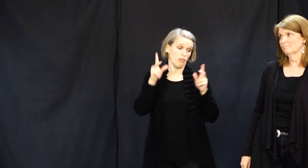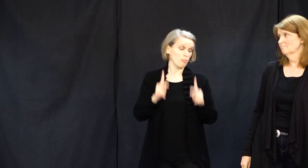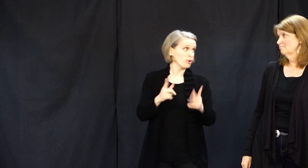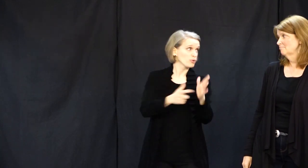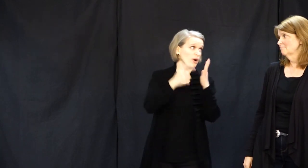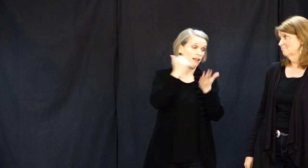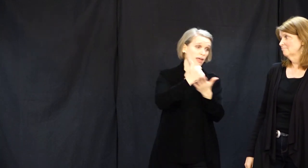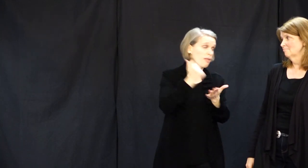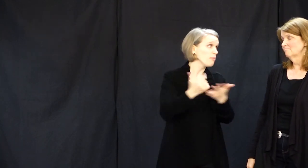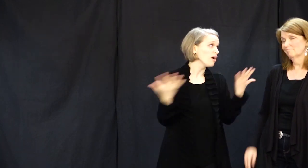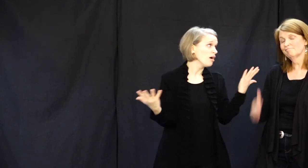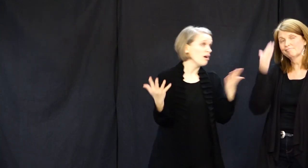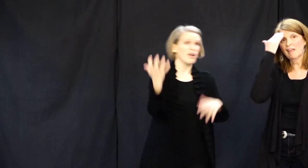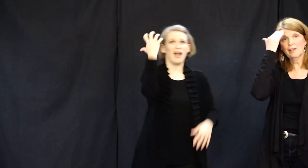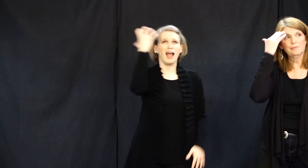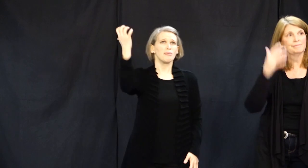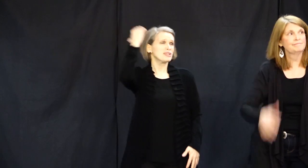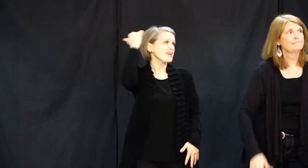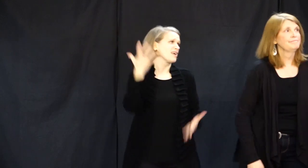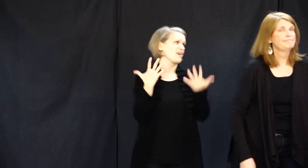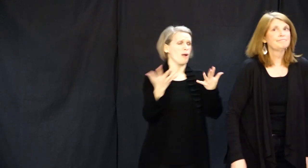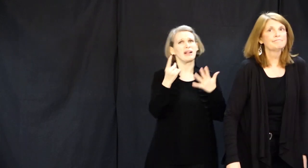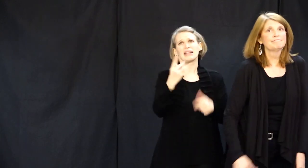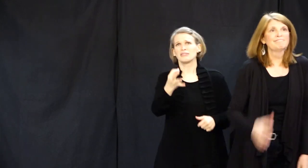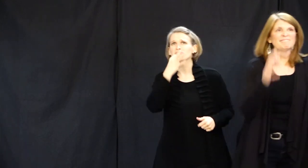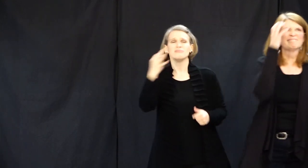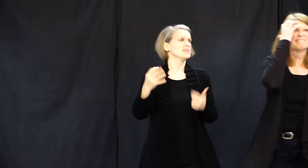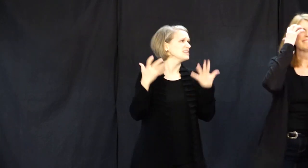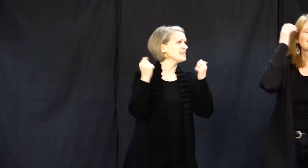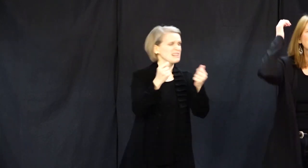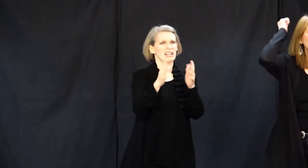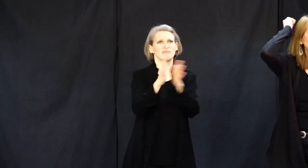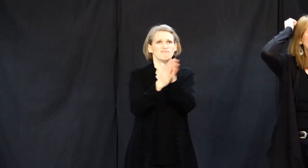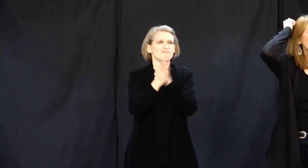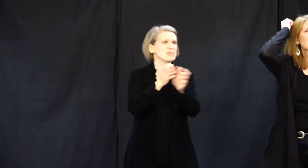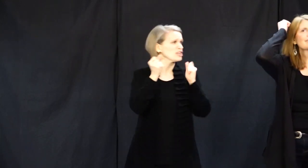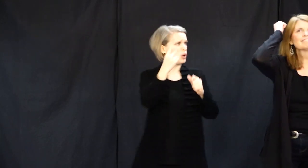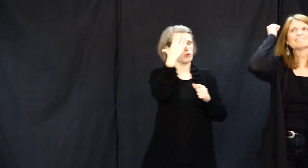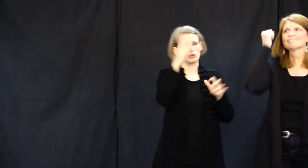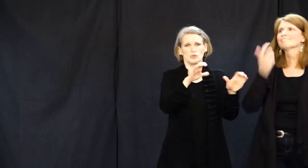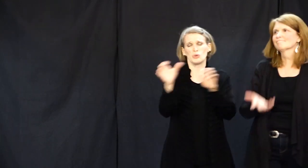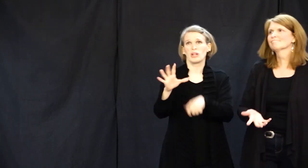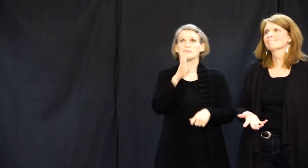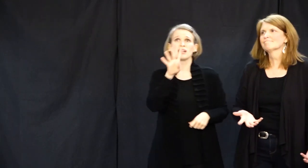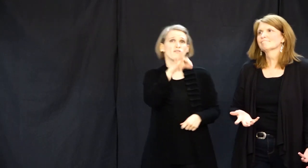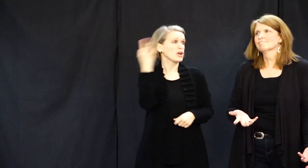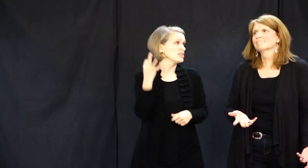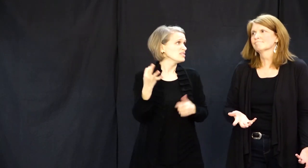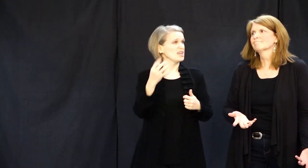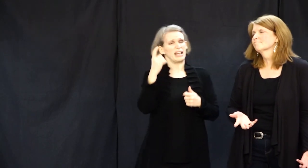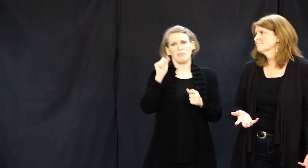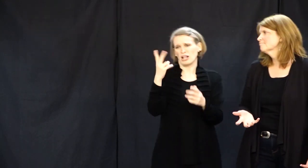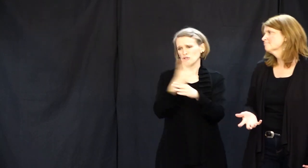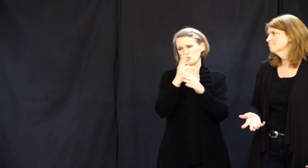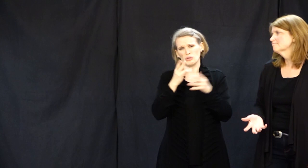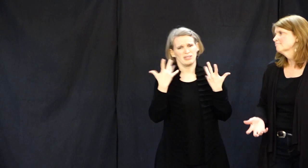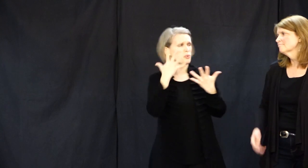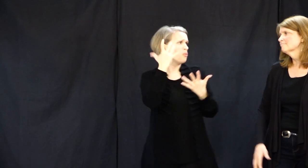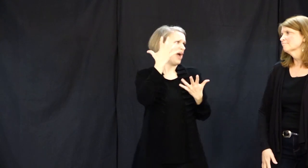we need. I know. So he knows what to do in the trench, ingenuitive and fluent in French, I mean. So you're gonna have to use him eventually. What's he gonna do on the bench, I